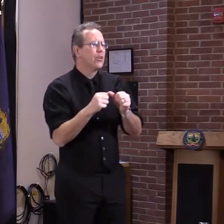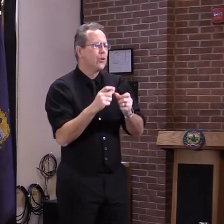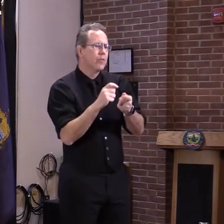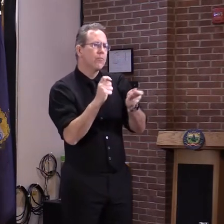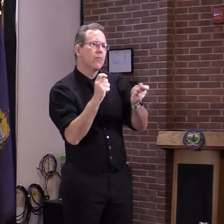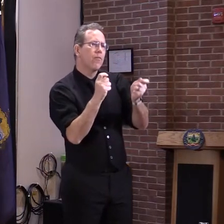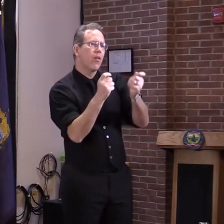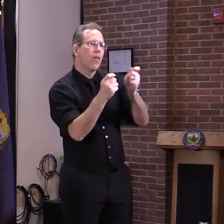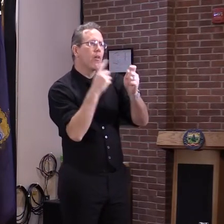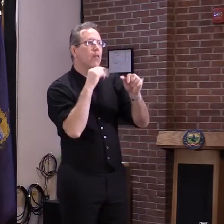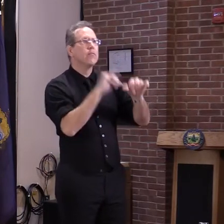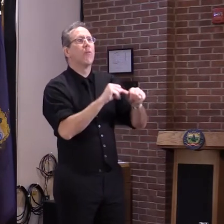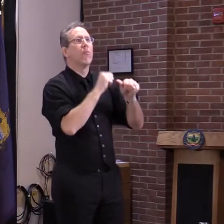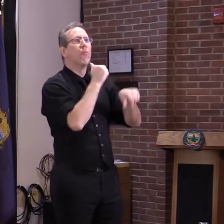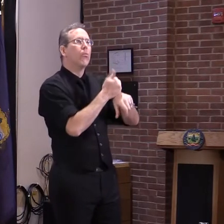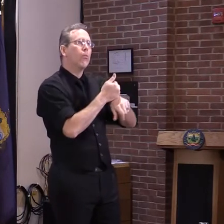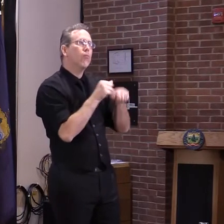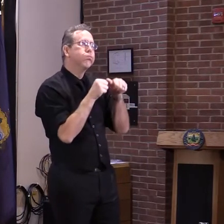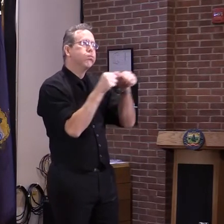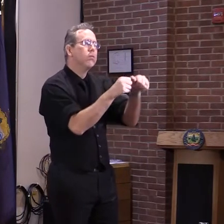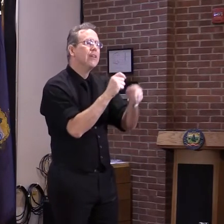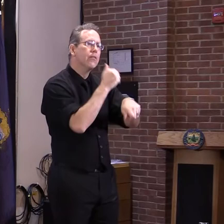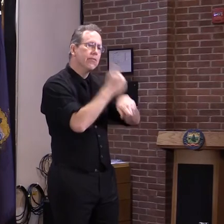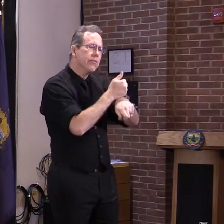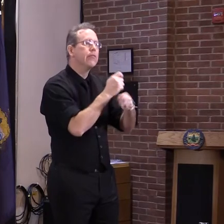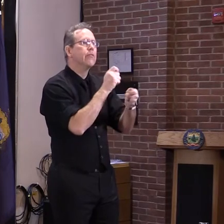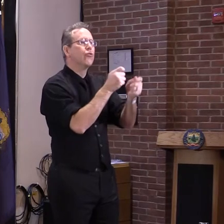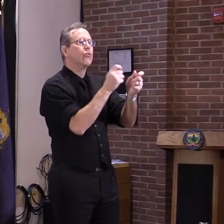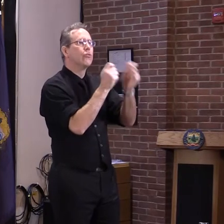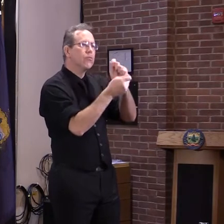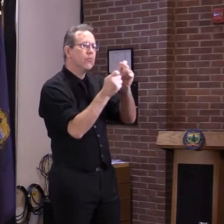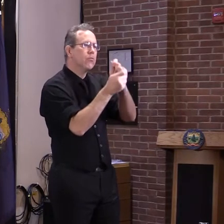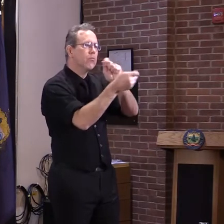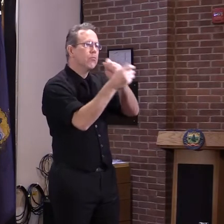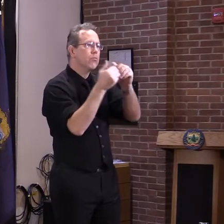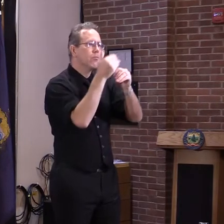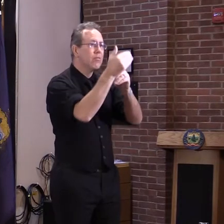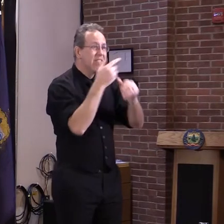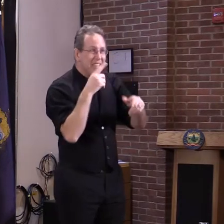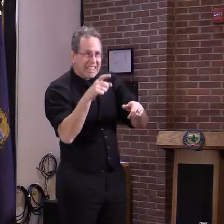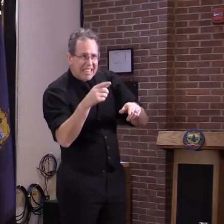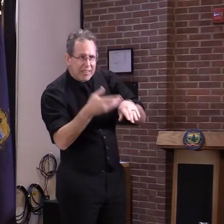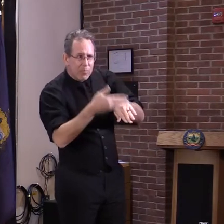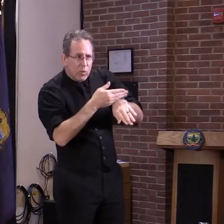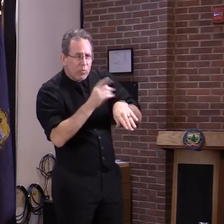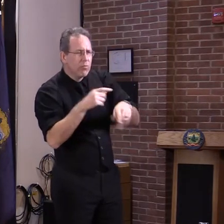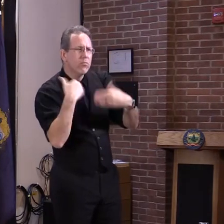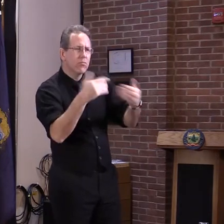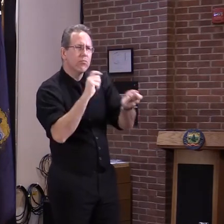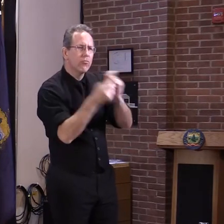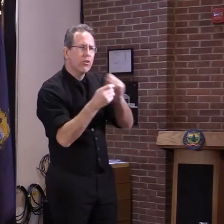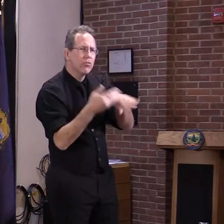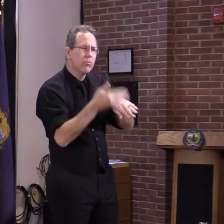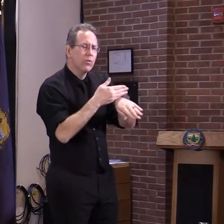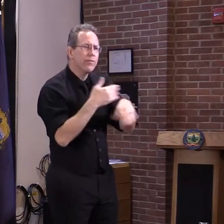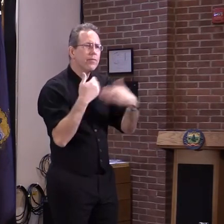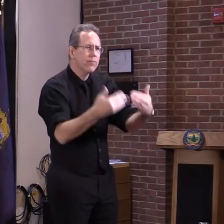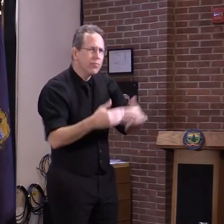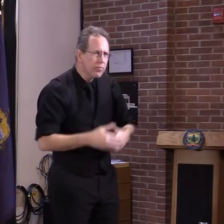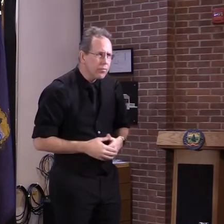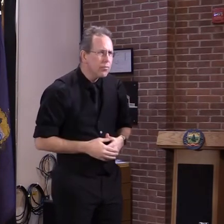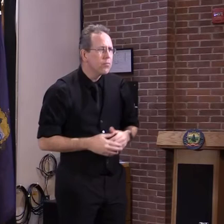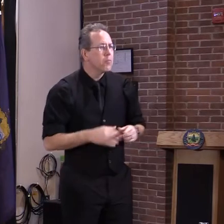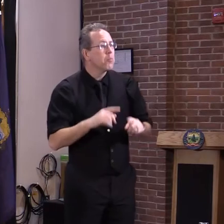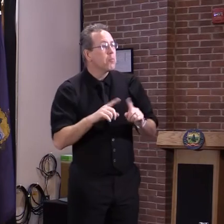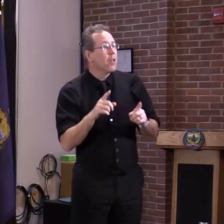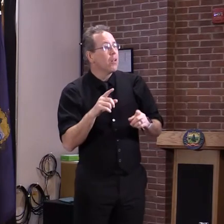with the existing laws we have, make improvements there if necessary, but have them at our disposal and